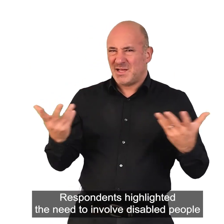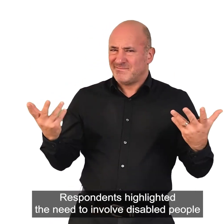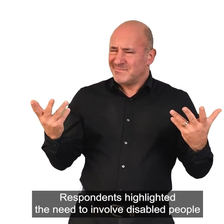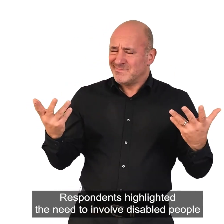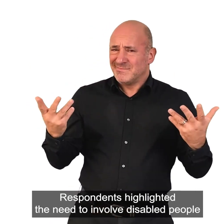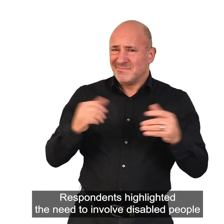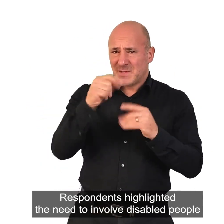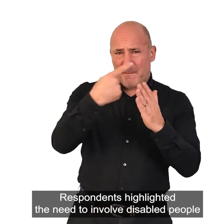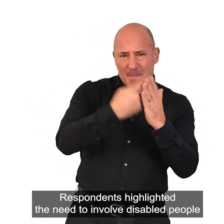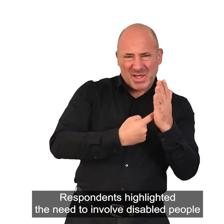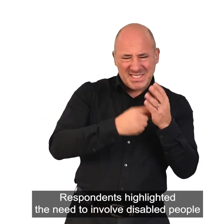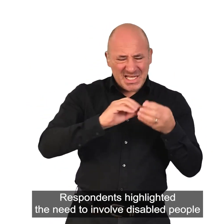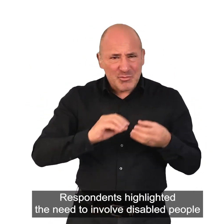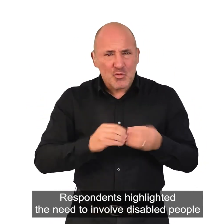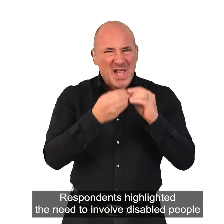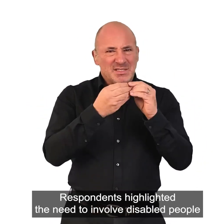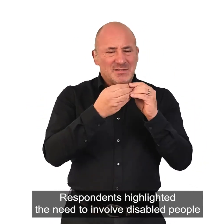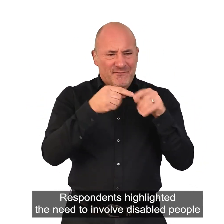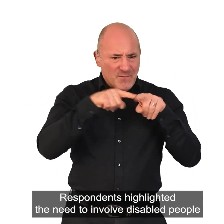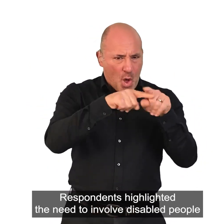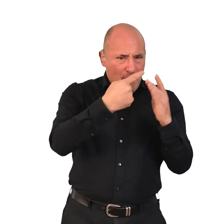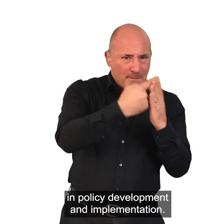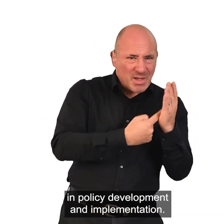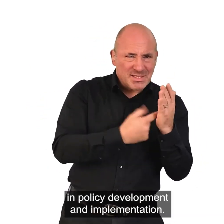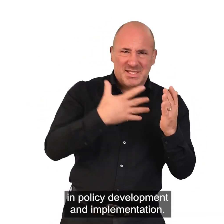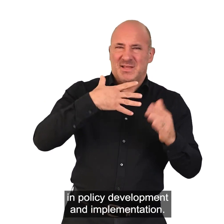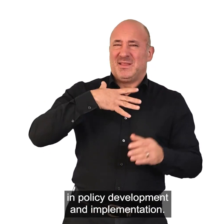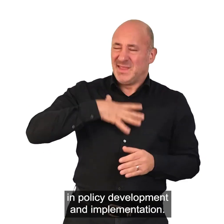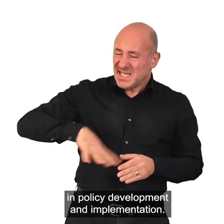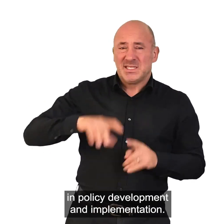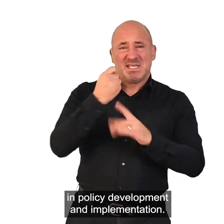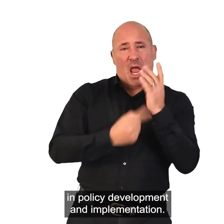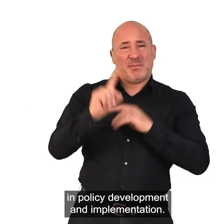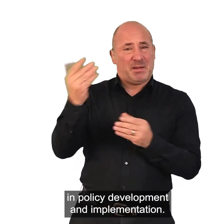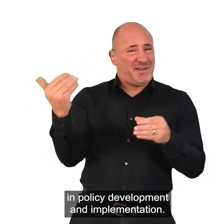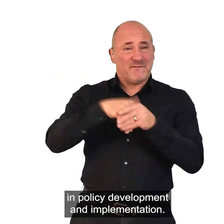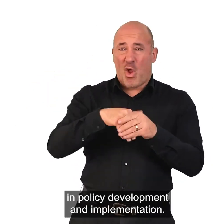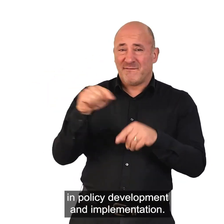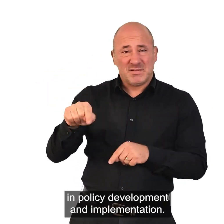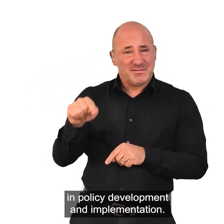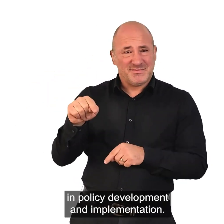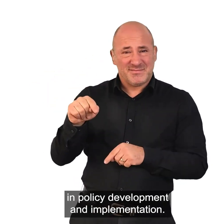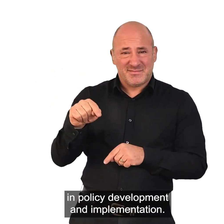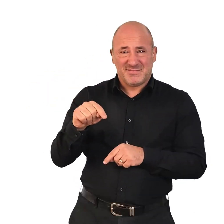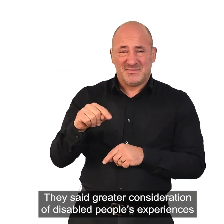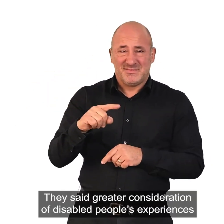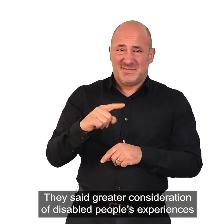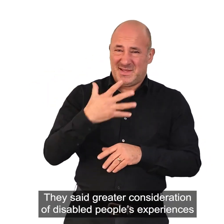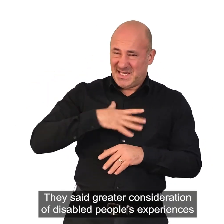Respondents highlighted the need to involve disabled people in policy development and implementation.